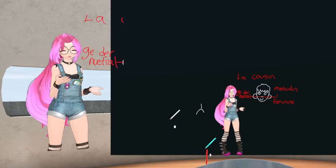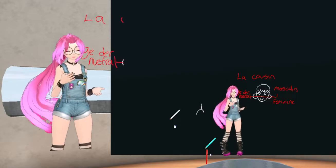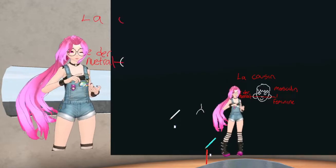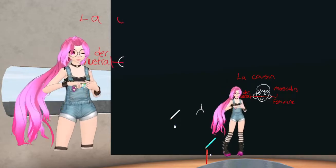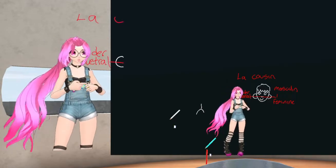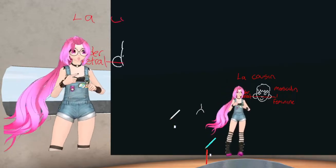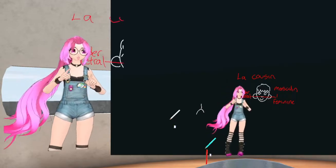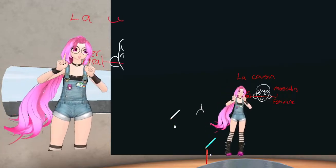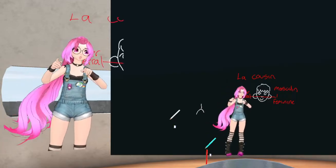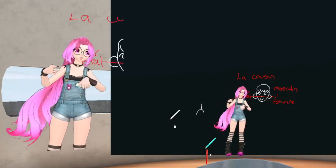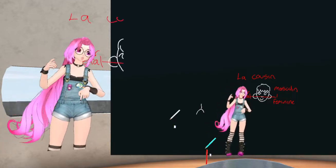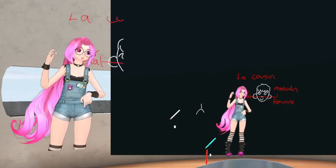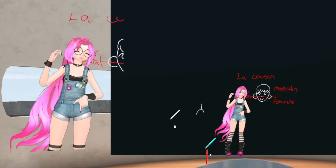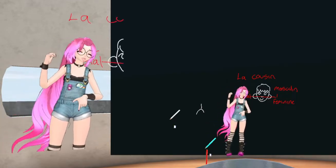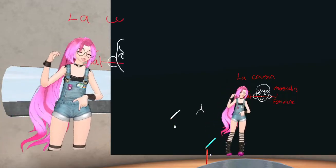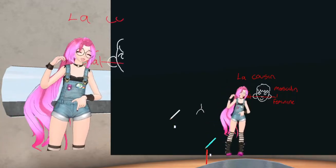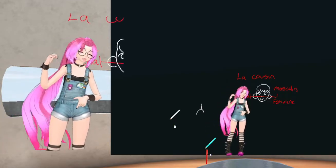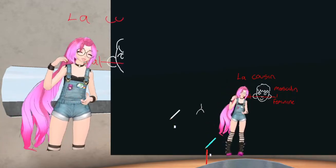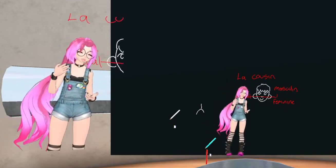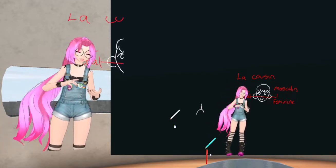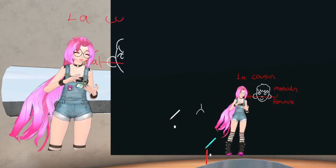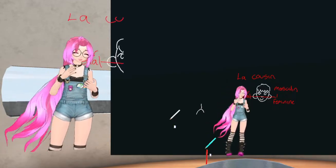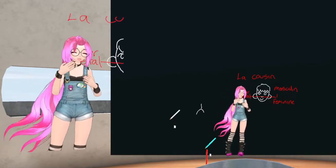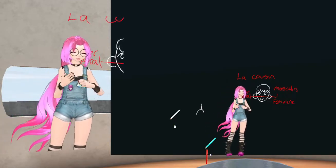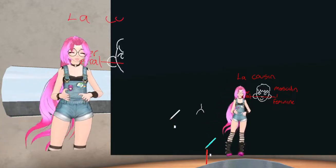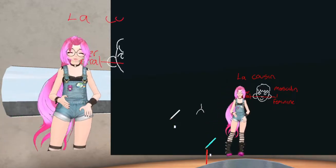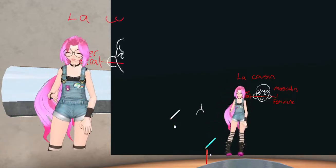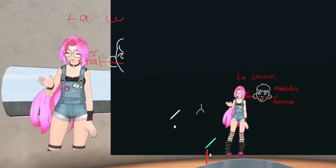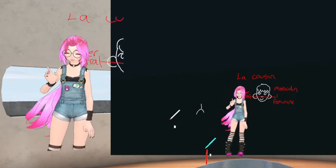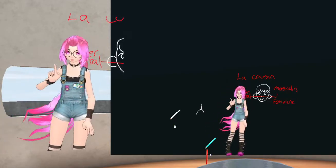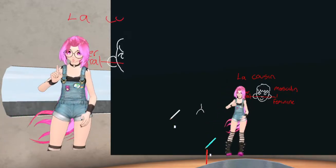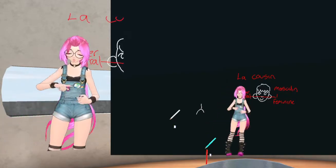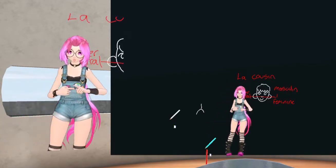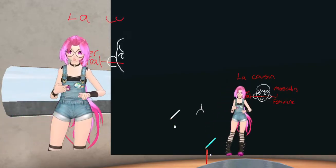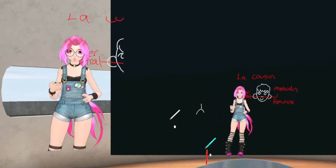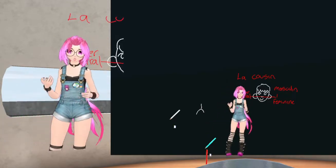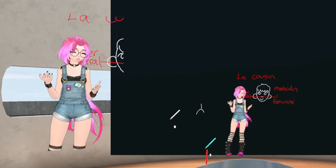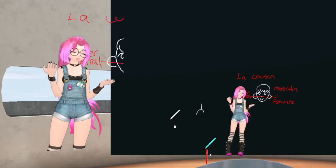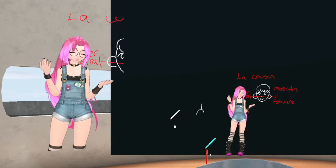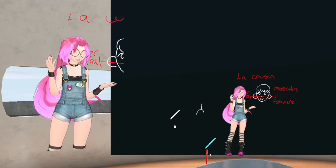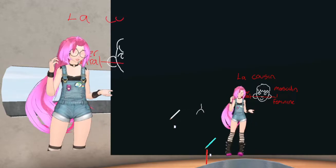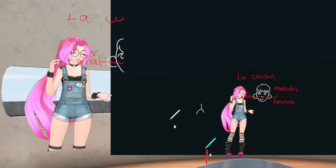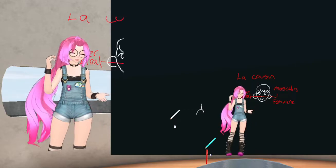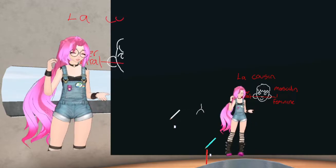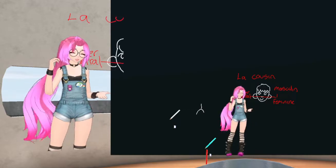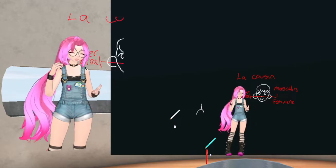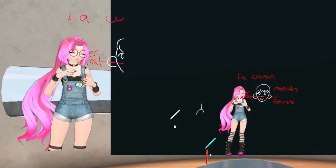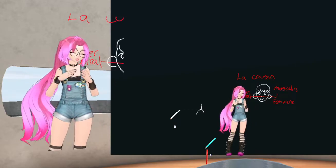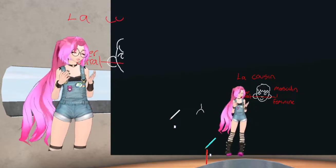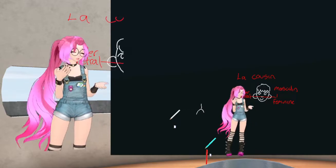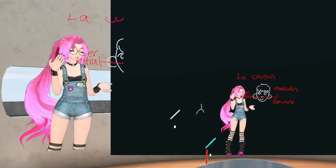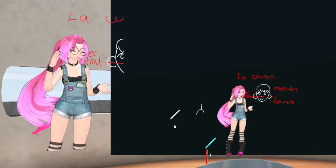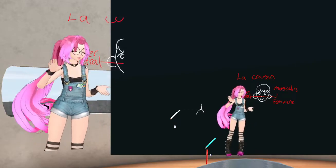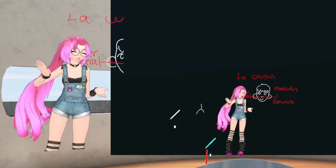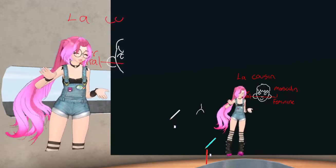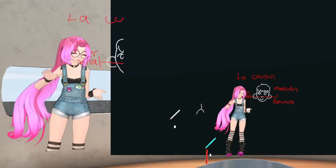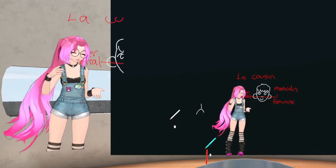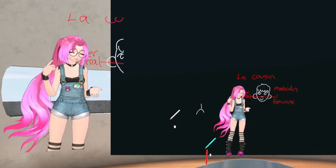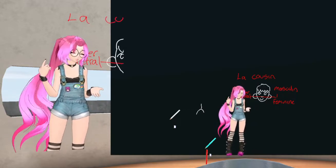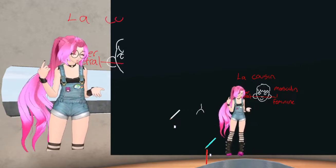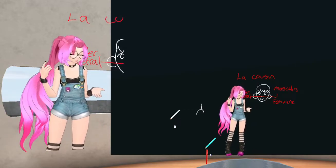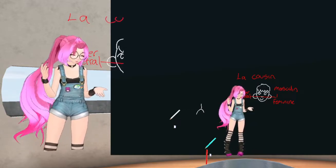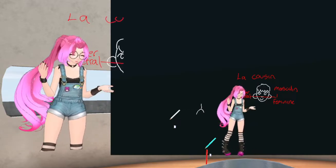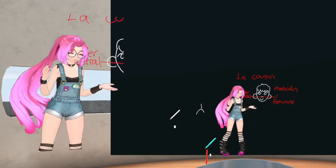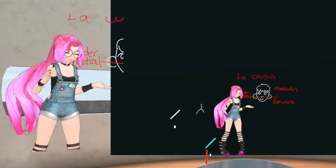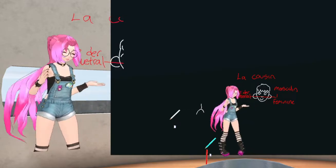Like, if your friend says, hey, I'm gonna go hang out at my cousin's house, and then somebody says, well, where's your friend? They're like, oh, I don't know, they're at their cousin's house. You just don't know the